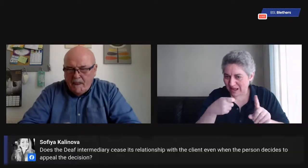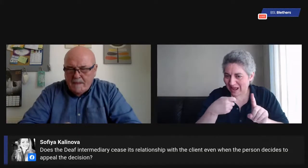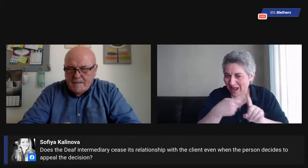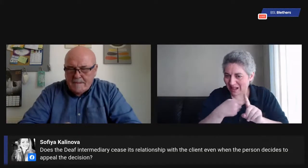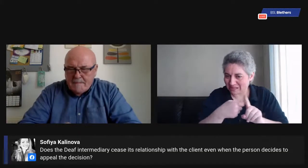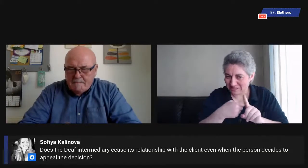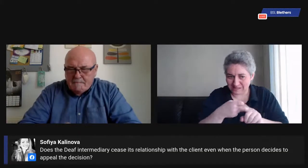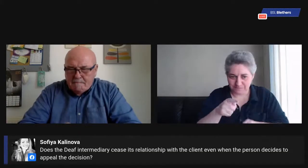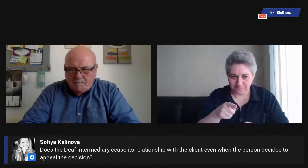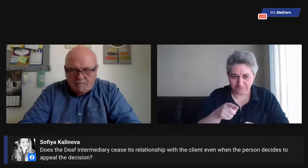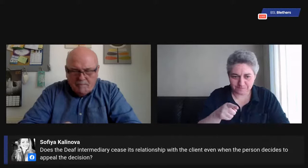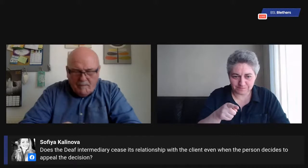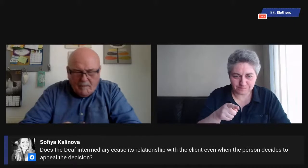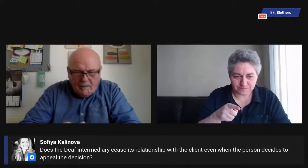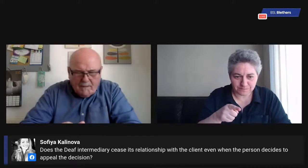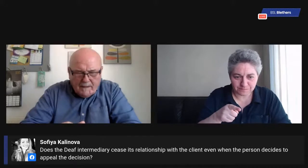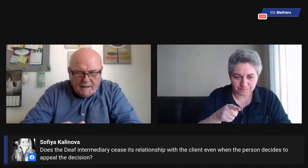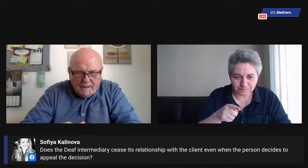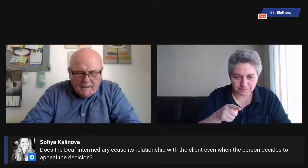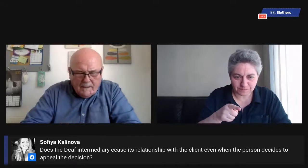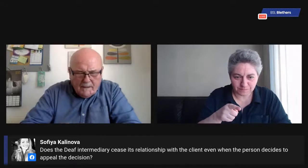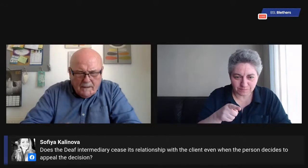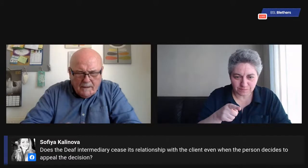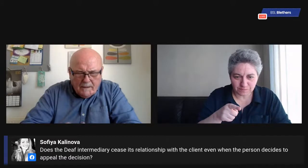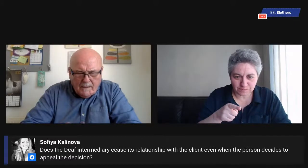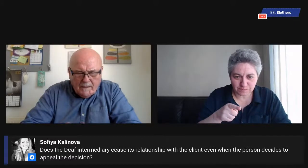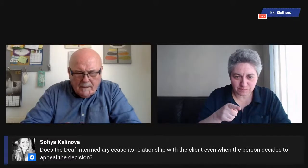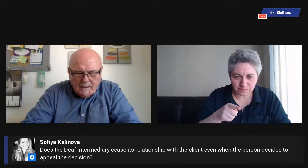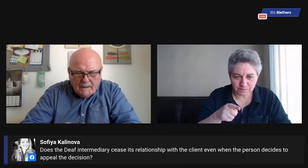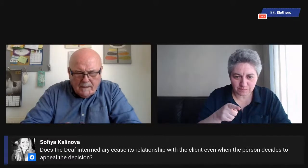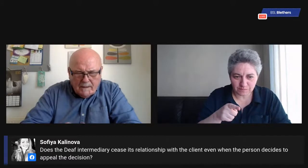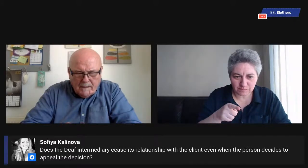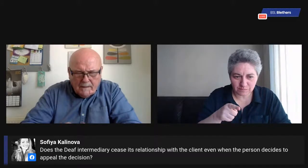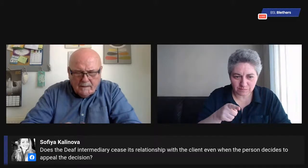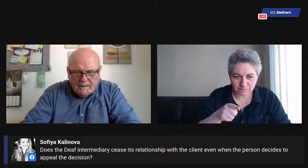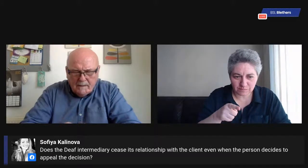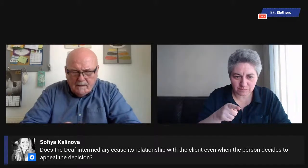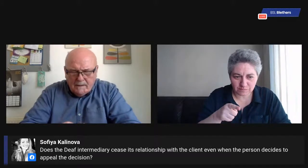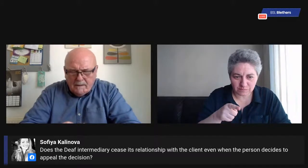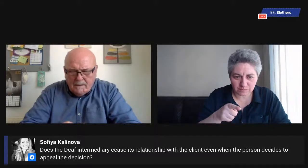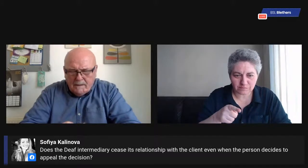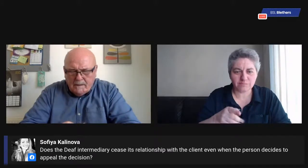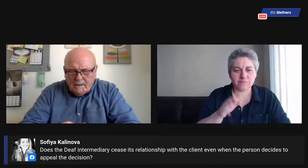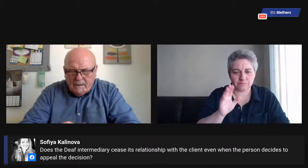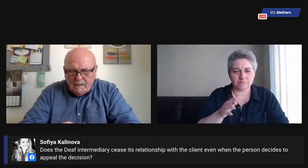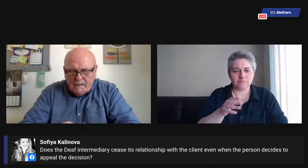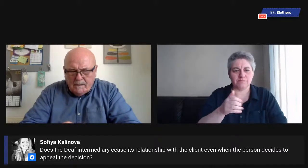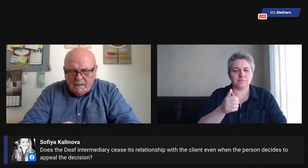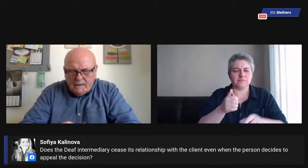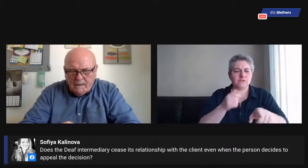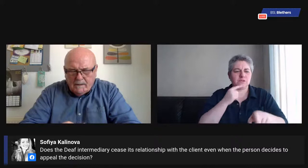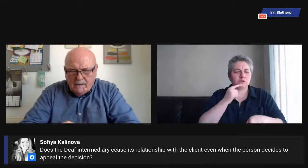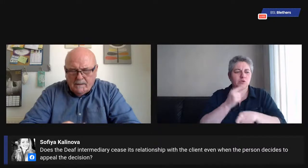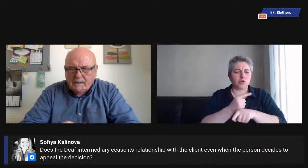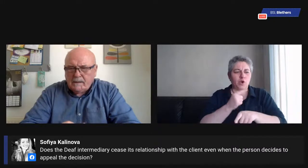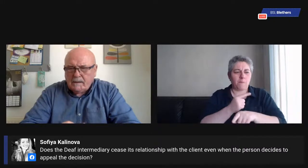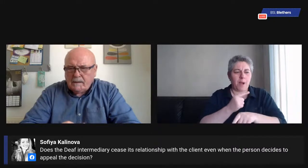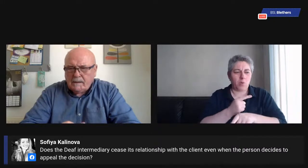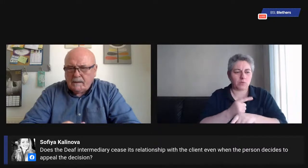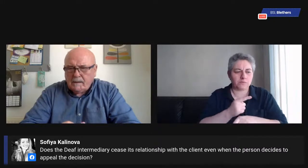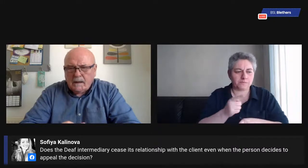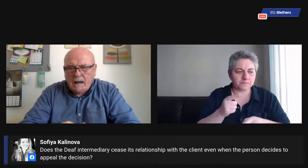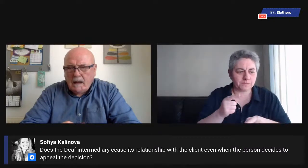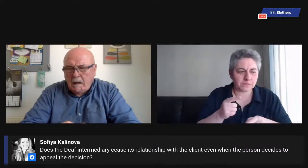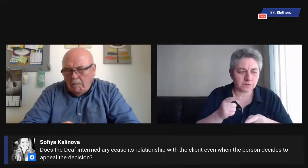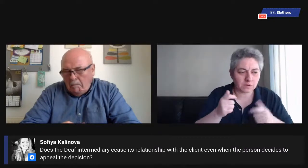another question in from Sophia, and this is Sophia's question. Does the deaf intermediary cease